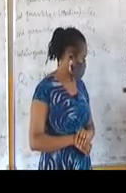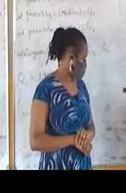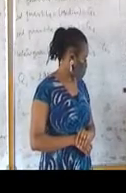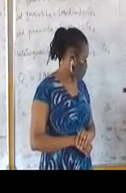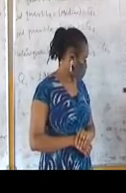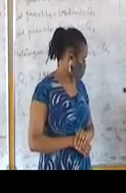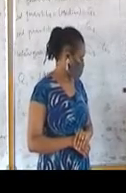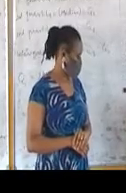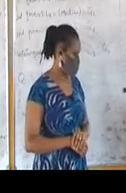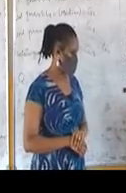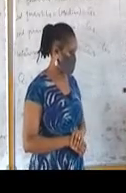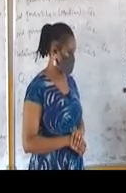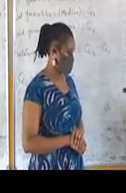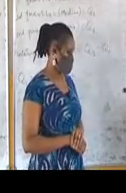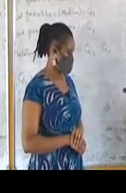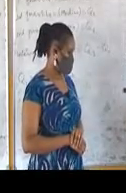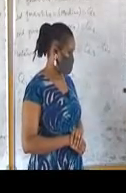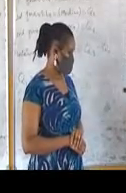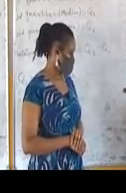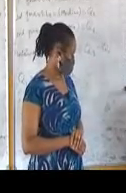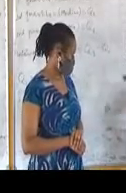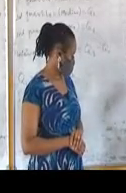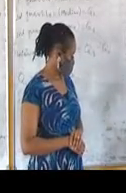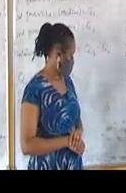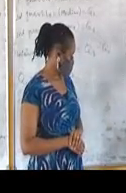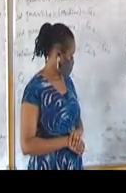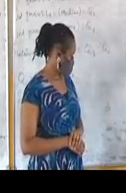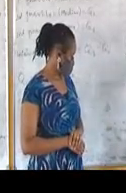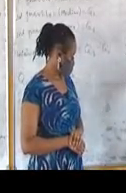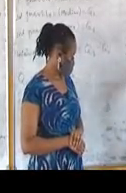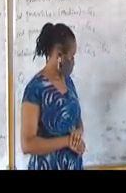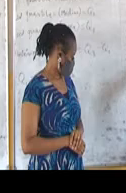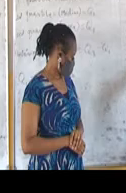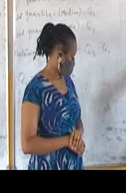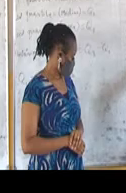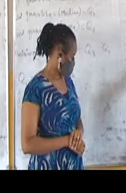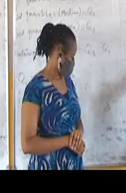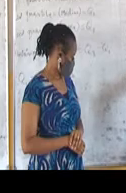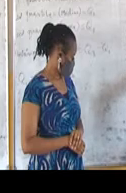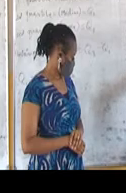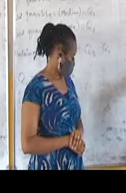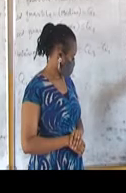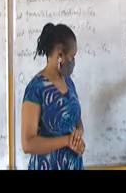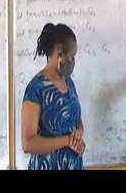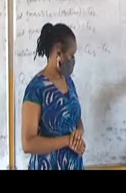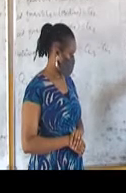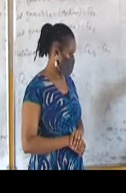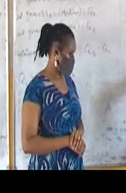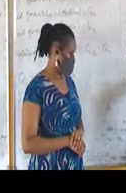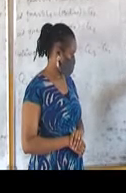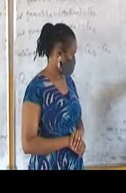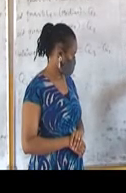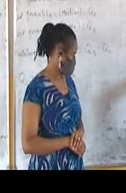To the curve. Once you meet the curve, bring it down to